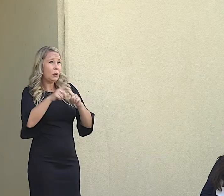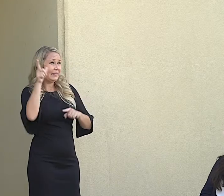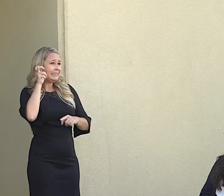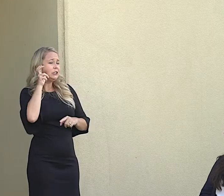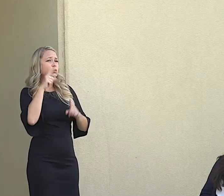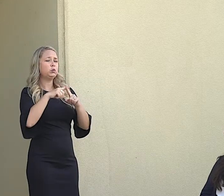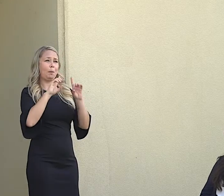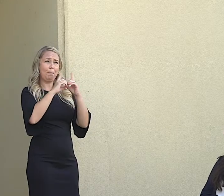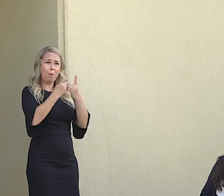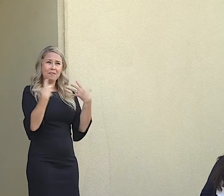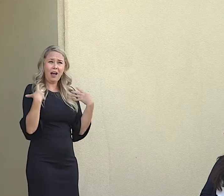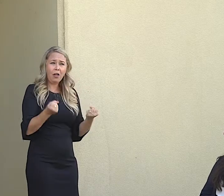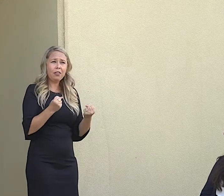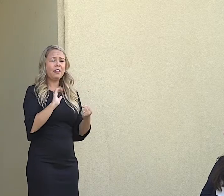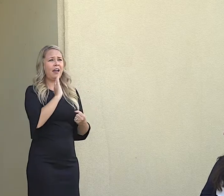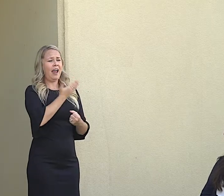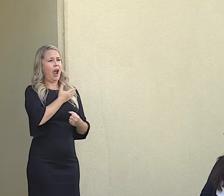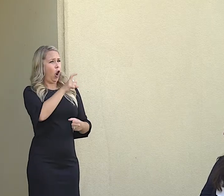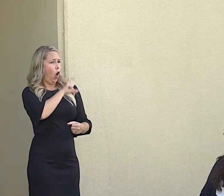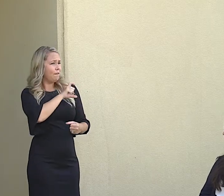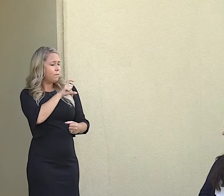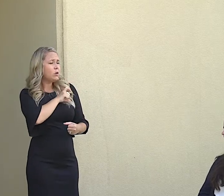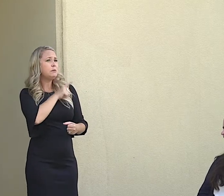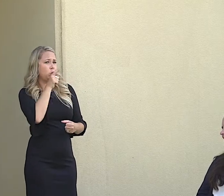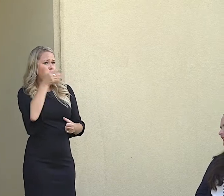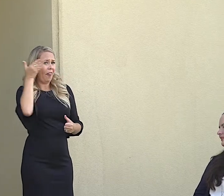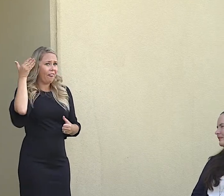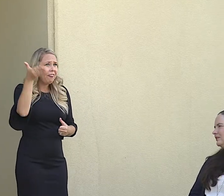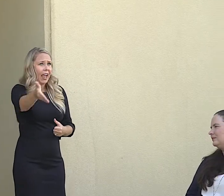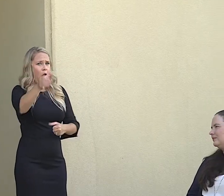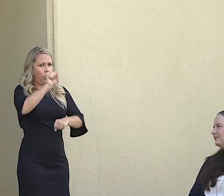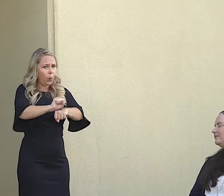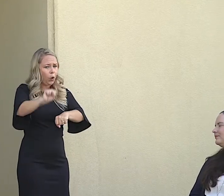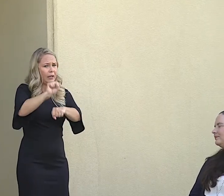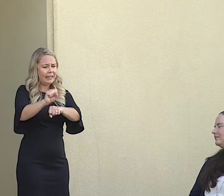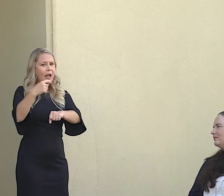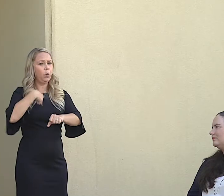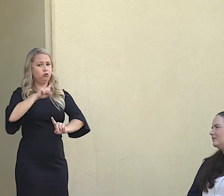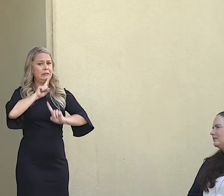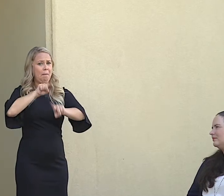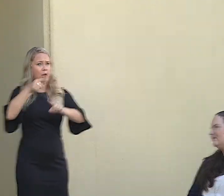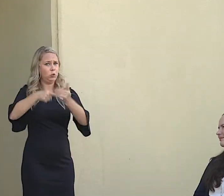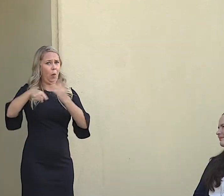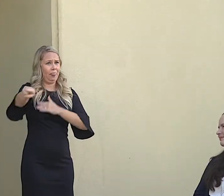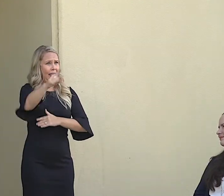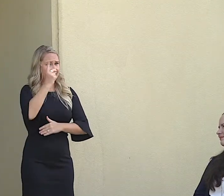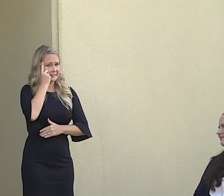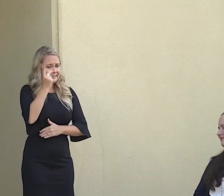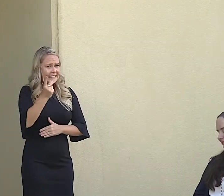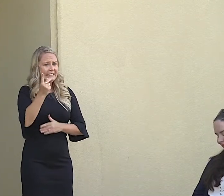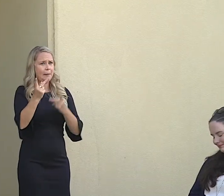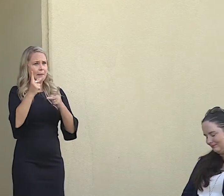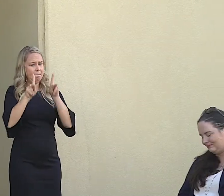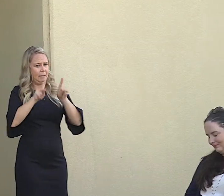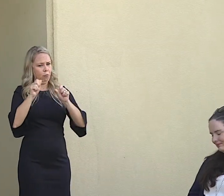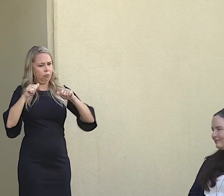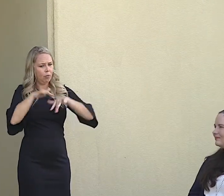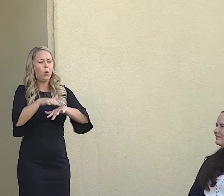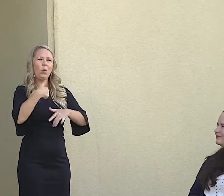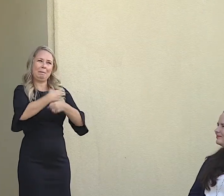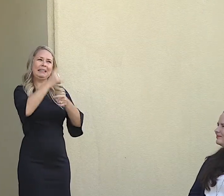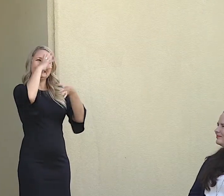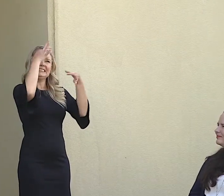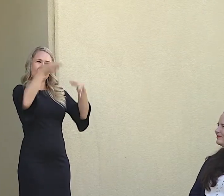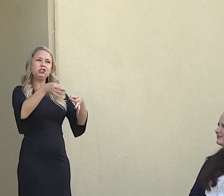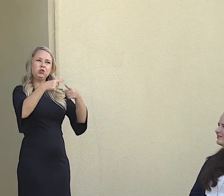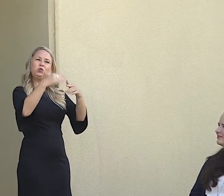of Health, listening to our law enforcement officials who were on the ground and were responding to the people that were on the ground, we made a decision